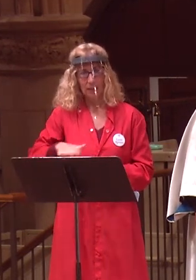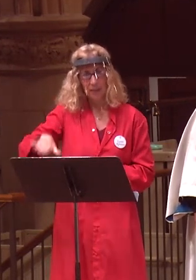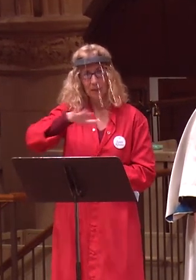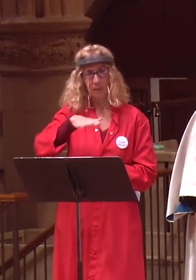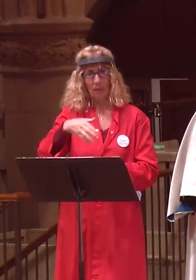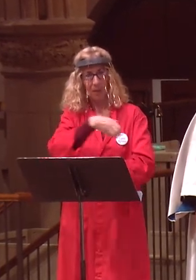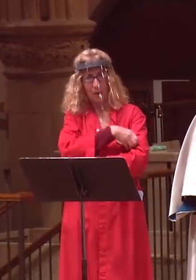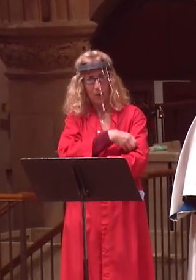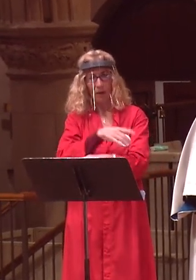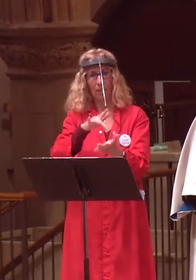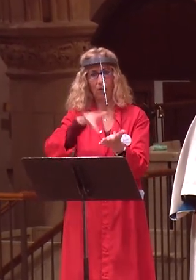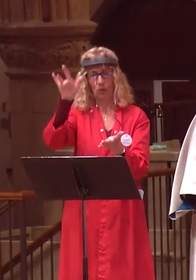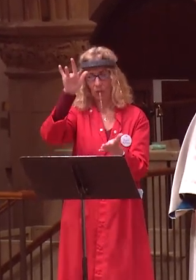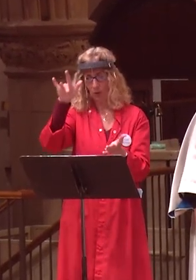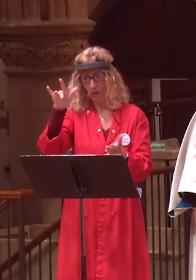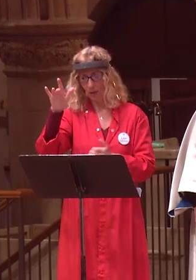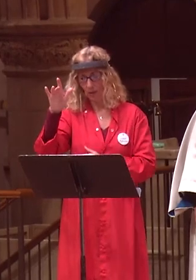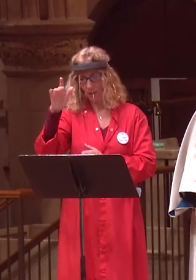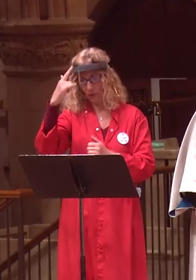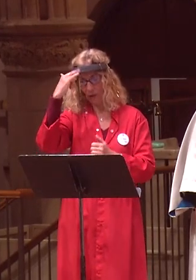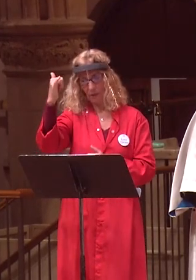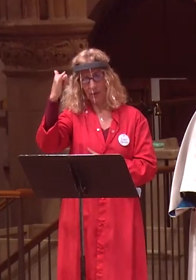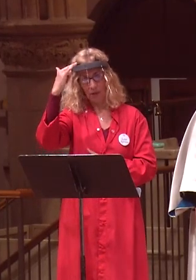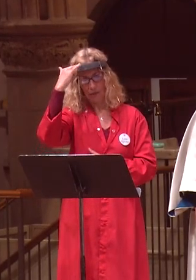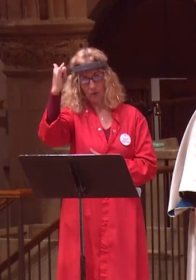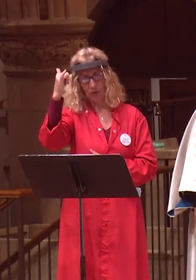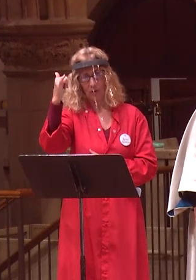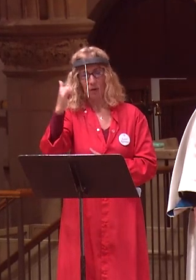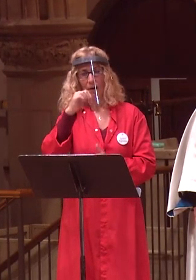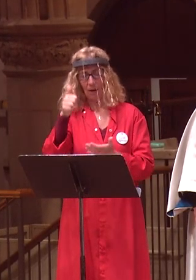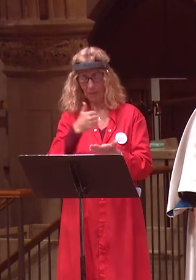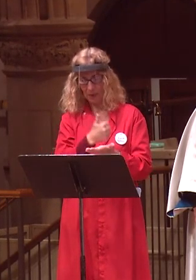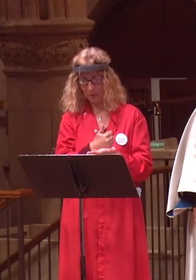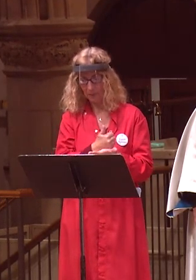reino, tú es el poder y tú es la gloria,